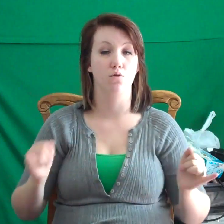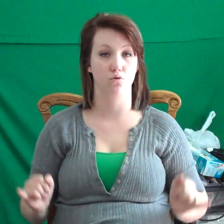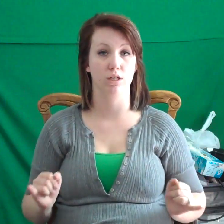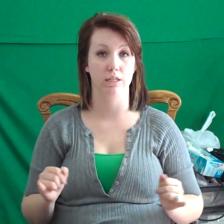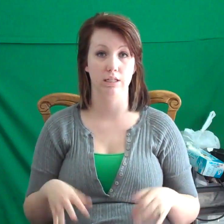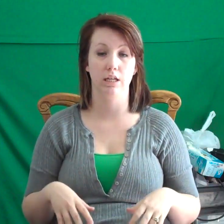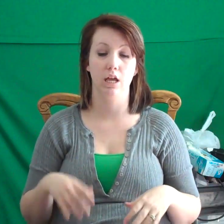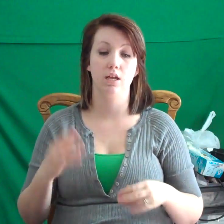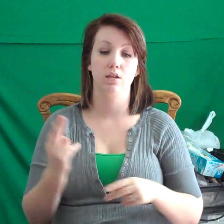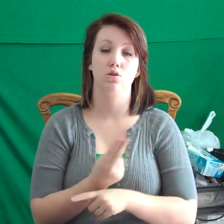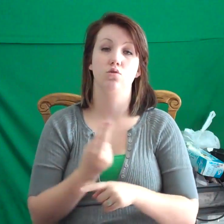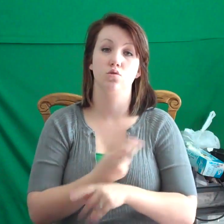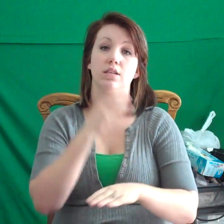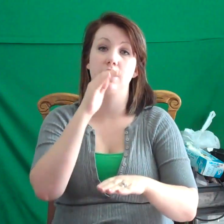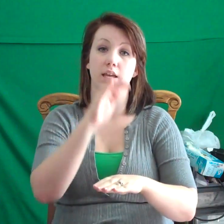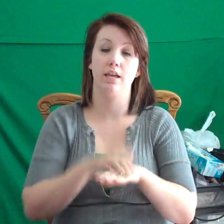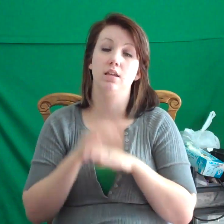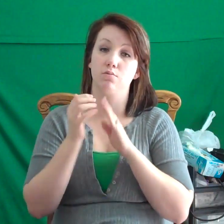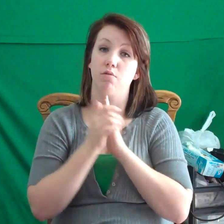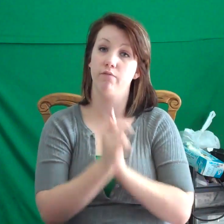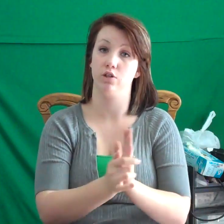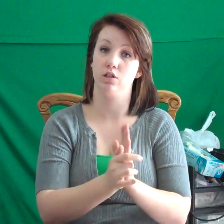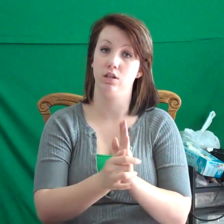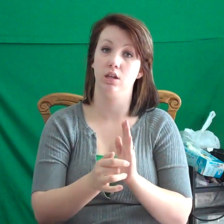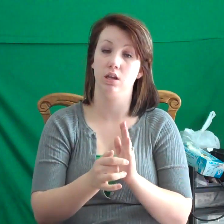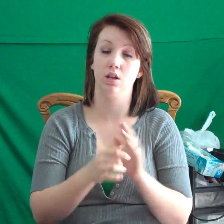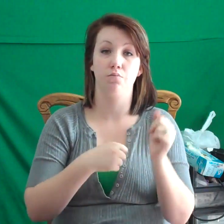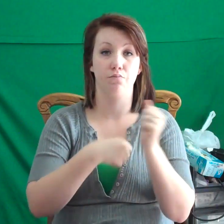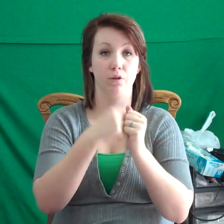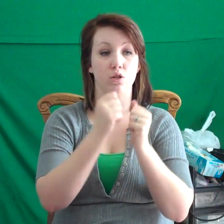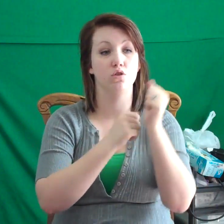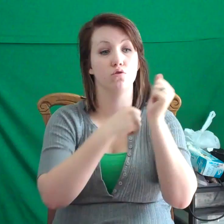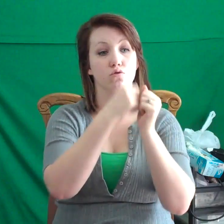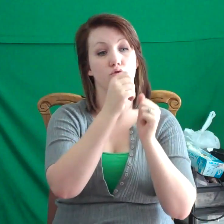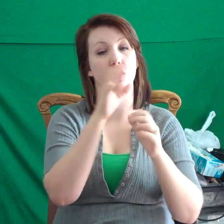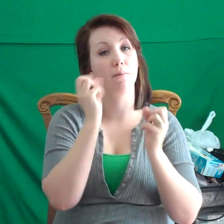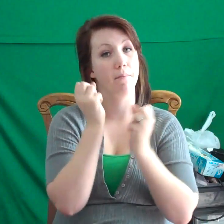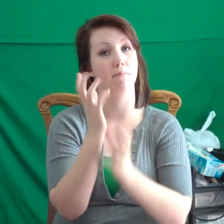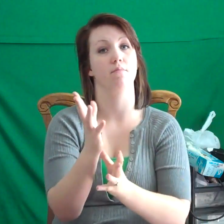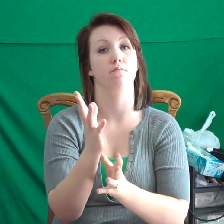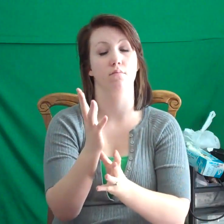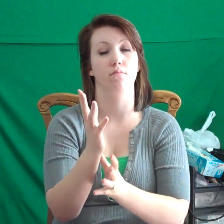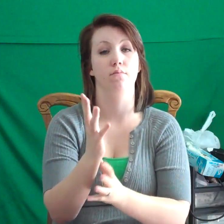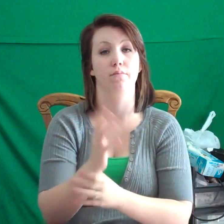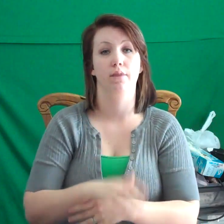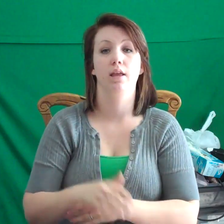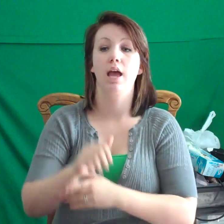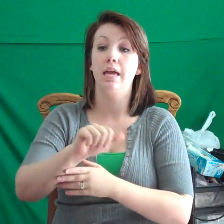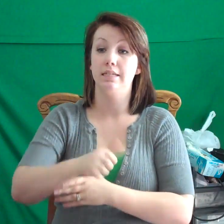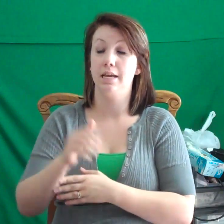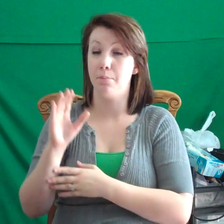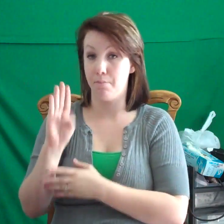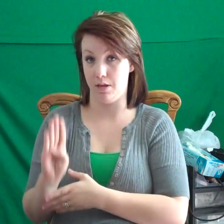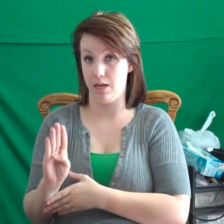English proficiently to construct the message. 10B, comprehend English proficiently